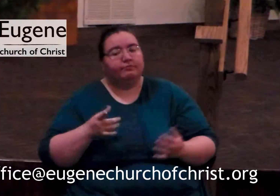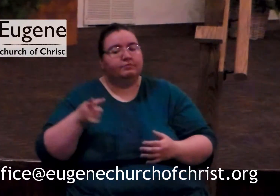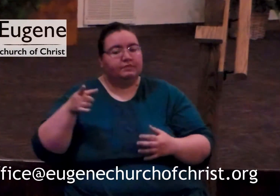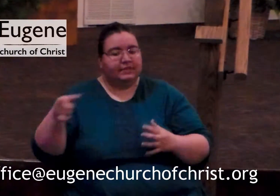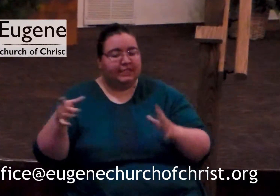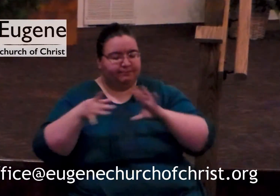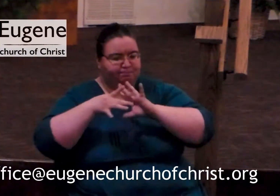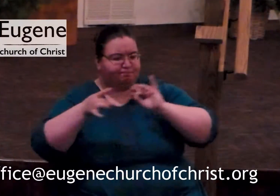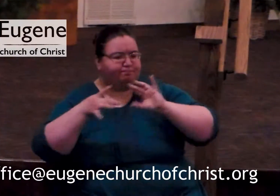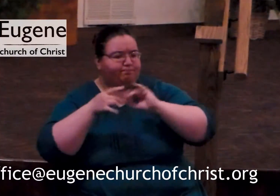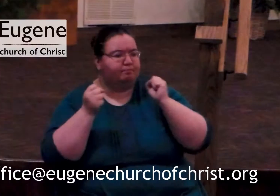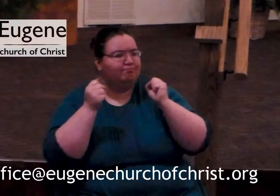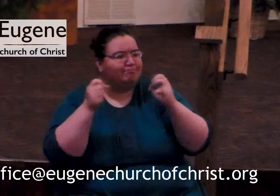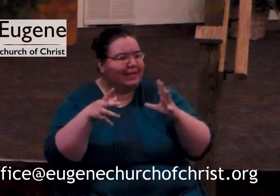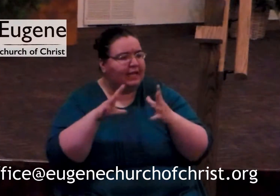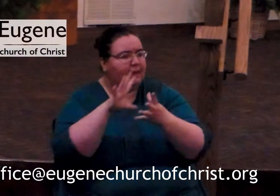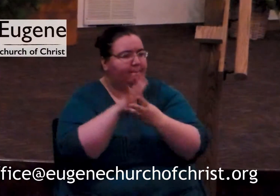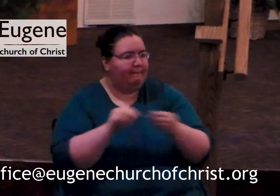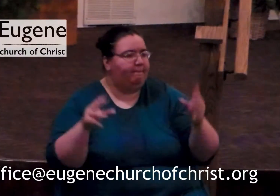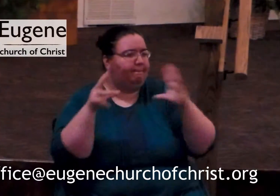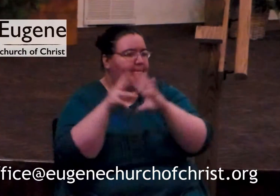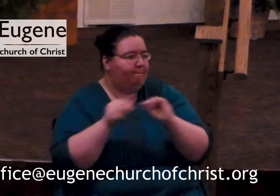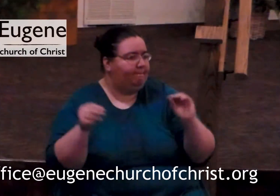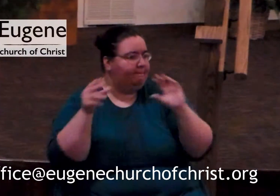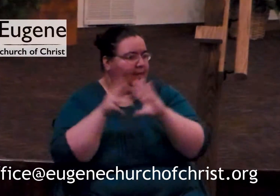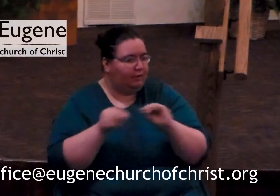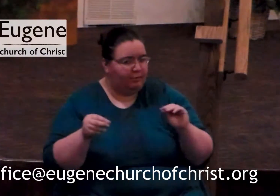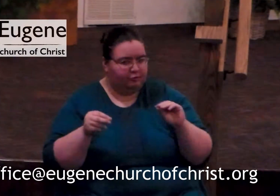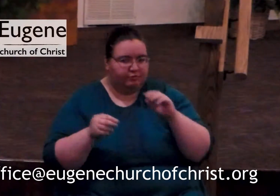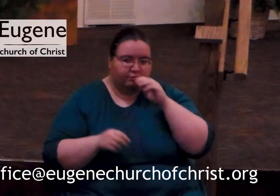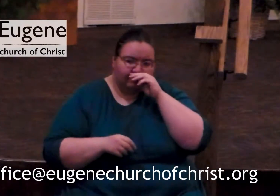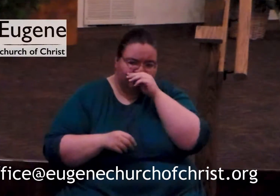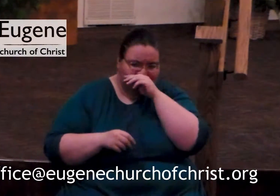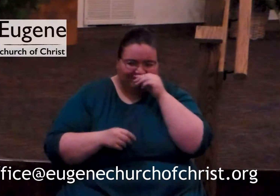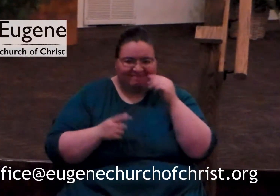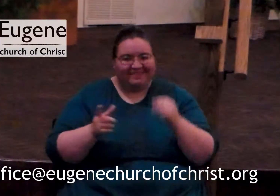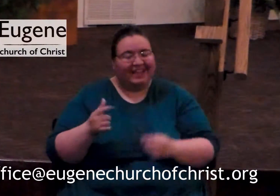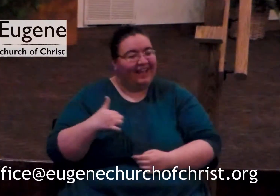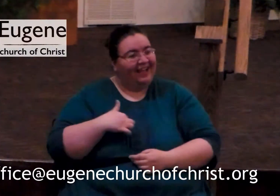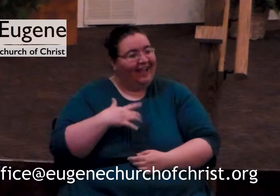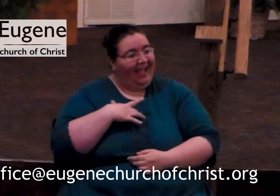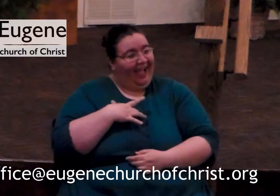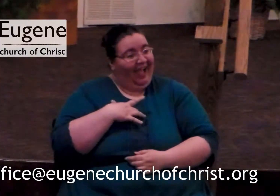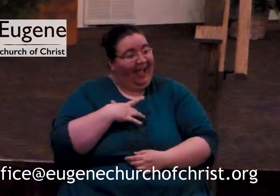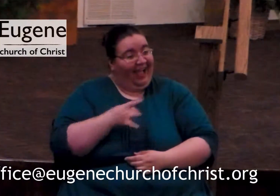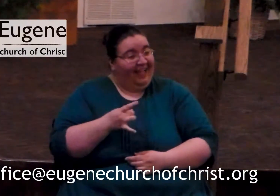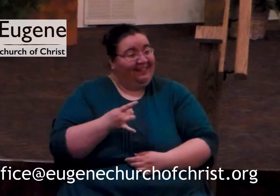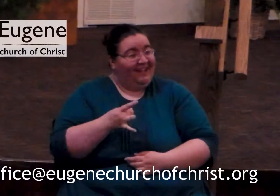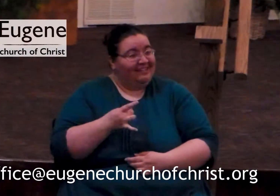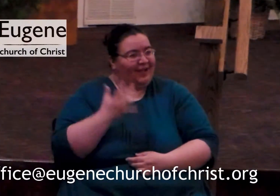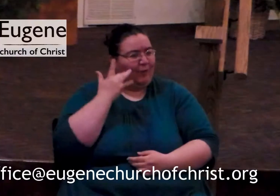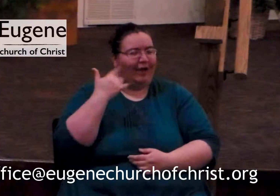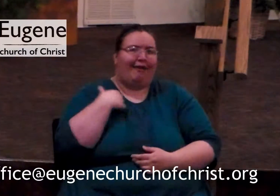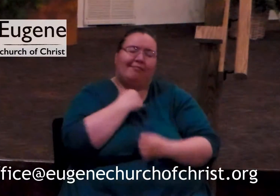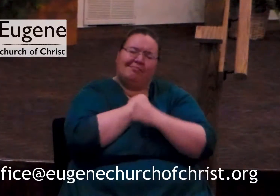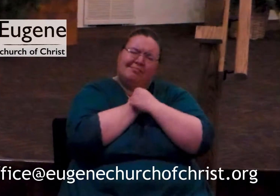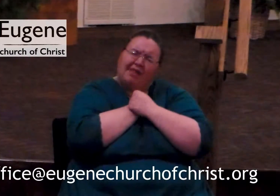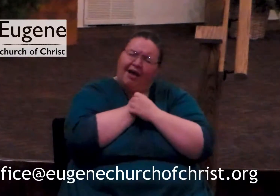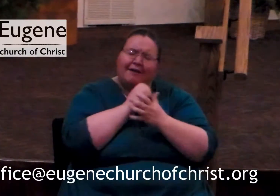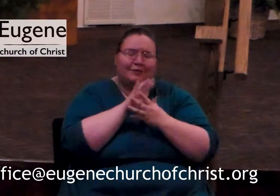And we see a little bit of the why parables, but I love the fact that he talks in parables because I love stories. Always have. I love a